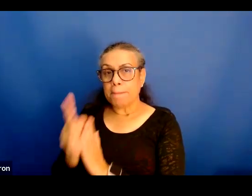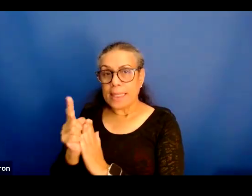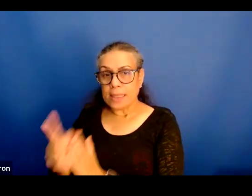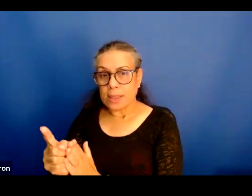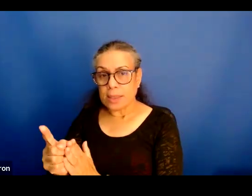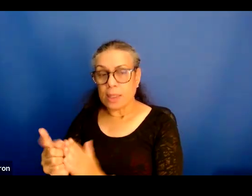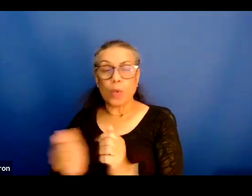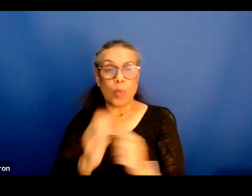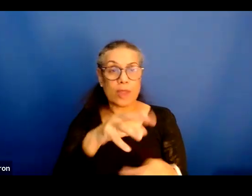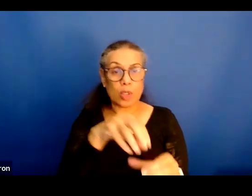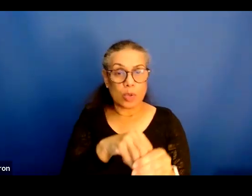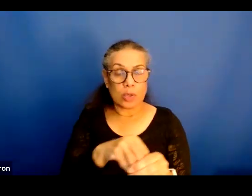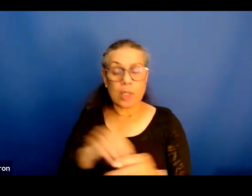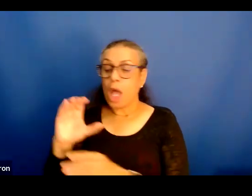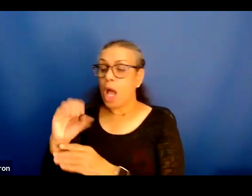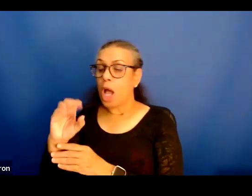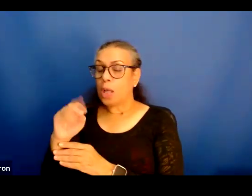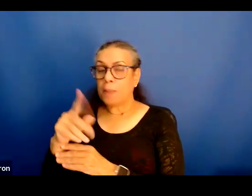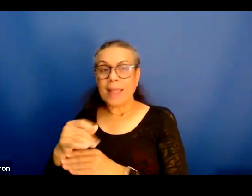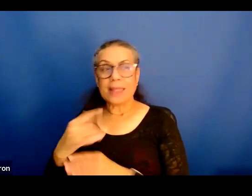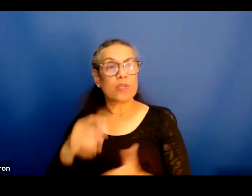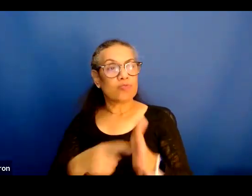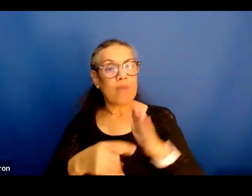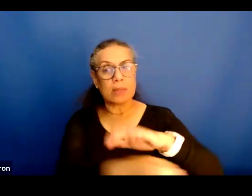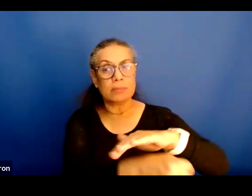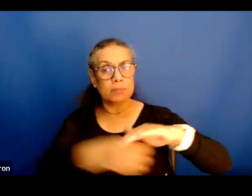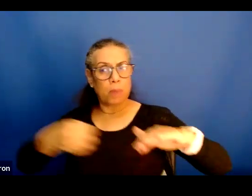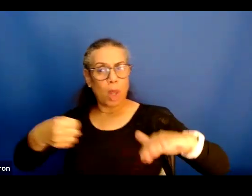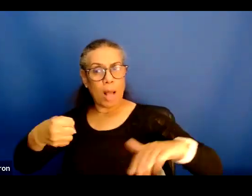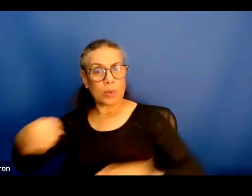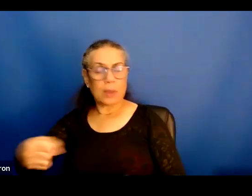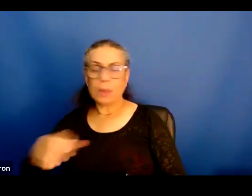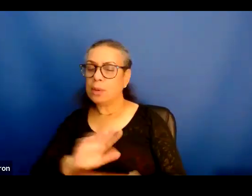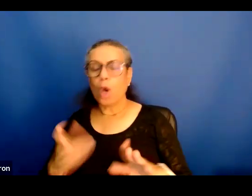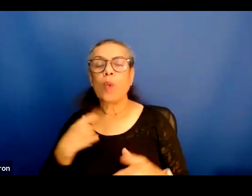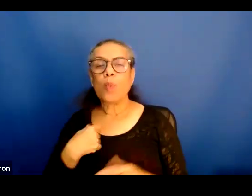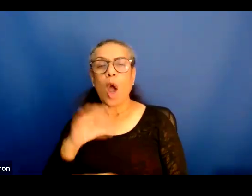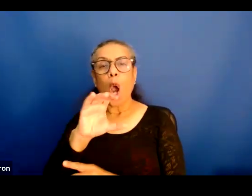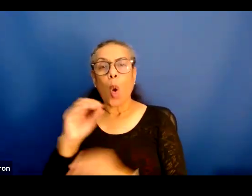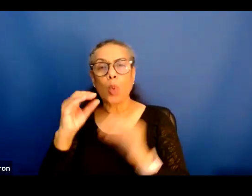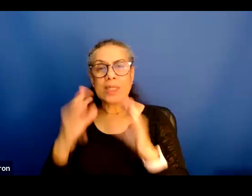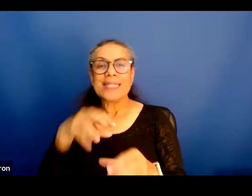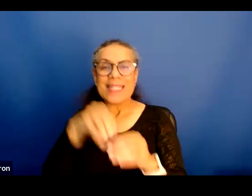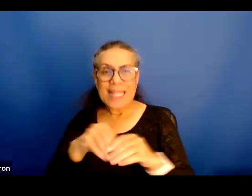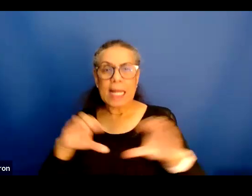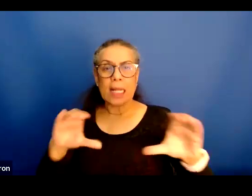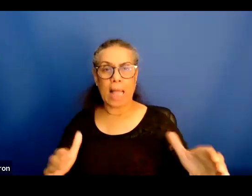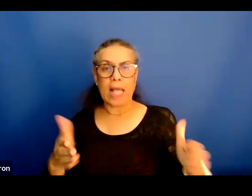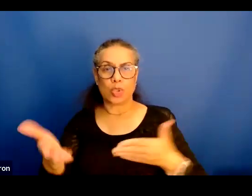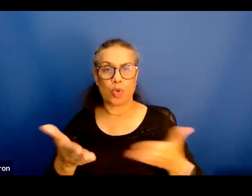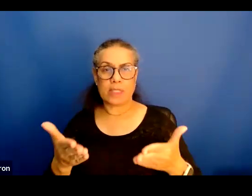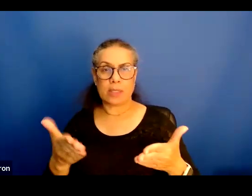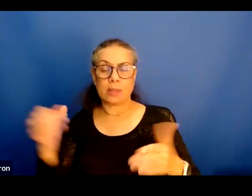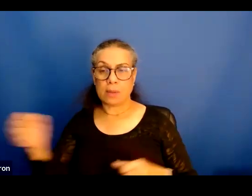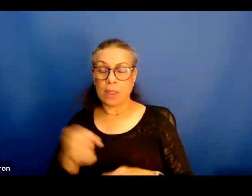While compliance encourages pull-out structures, our vision centers on co-taught in-class services. We're still